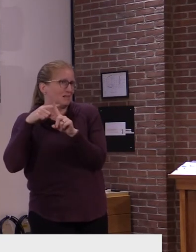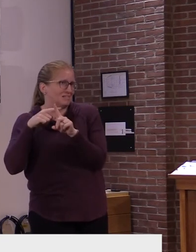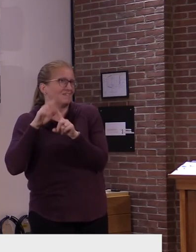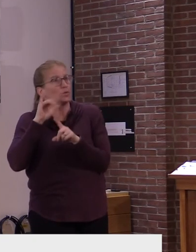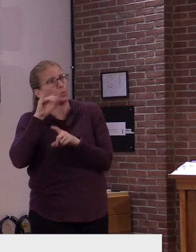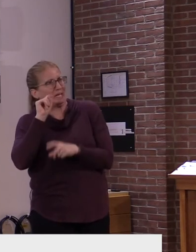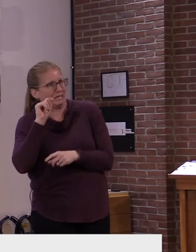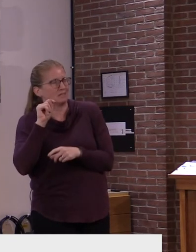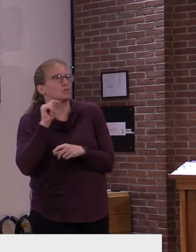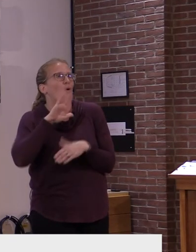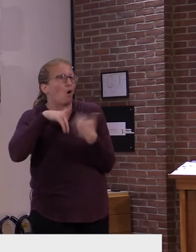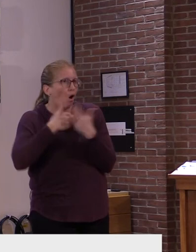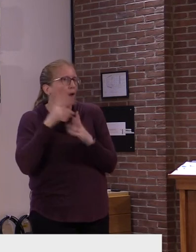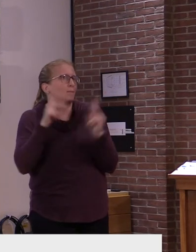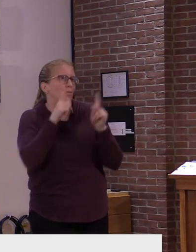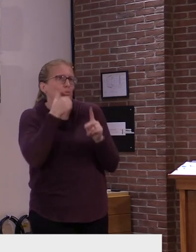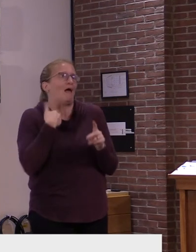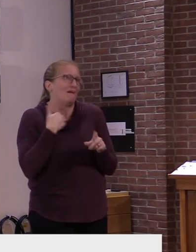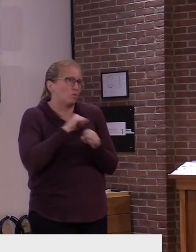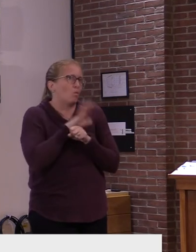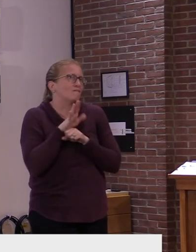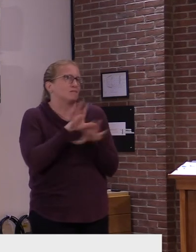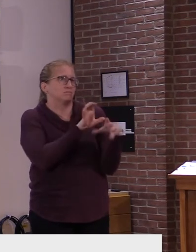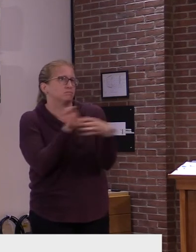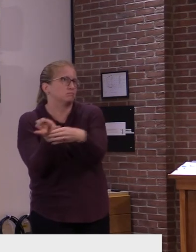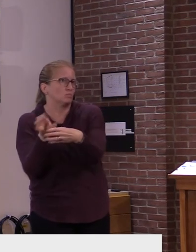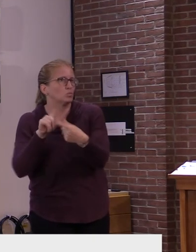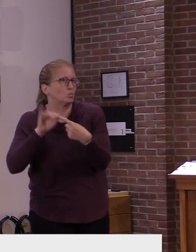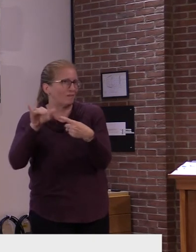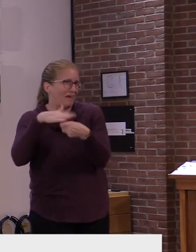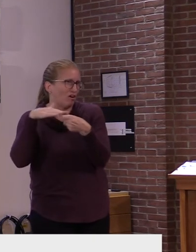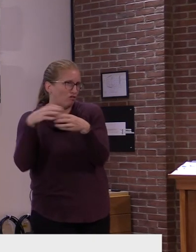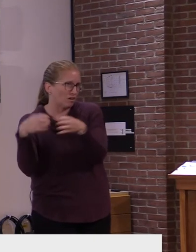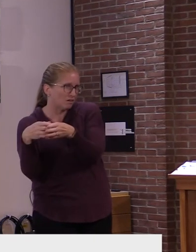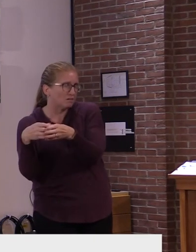residents. All PPE has been deployed